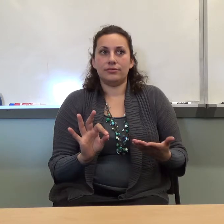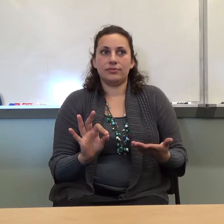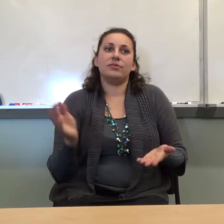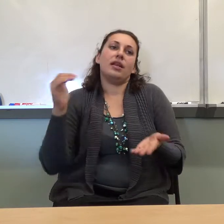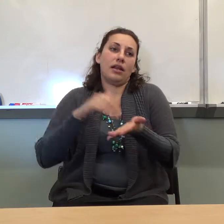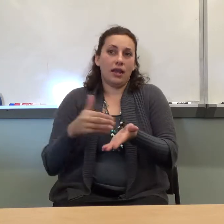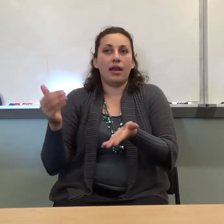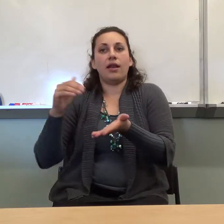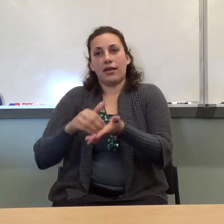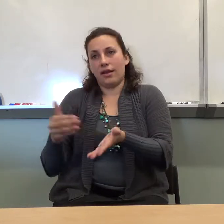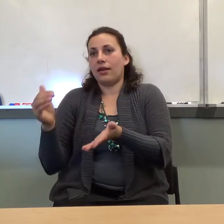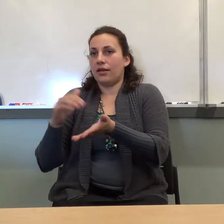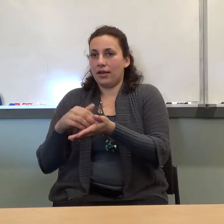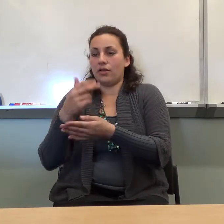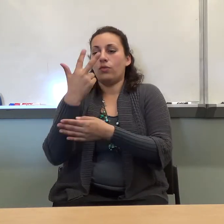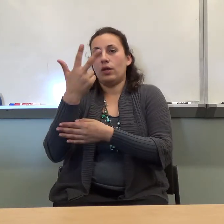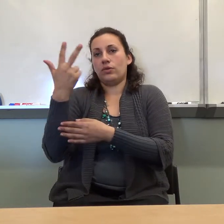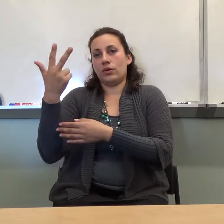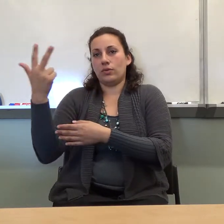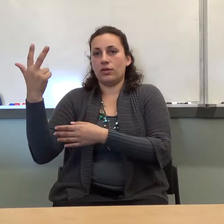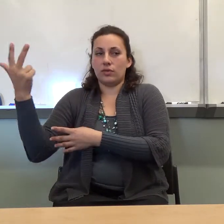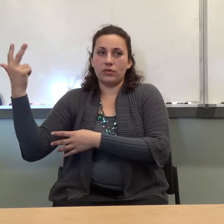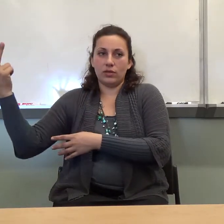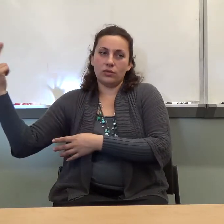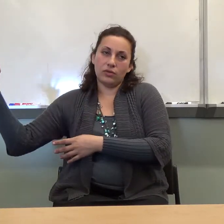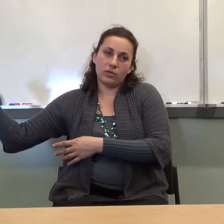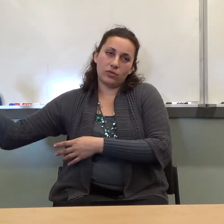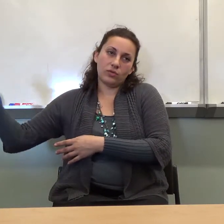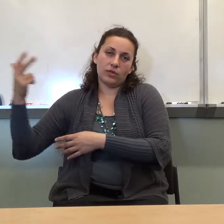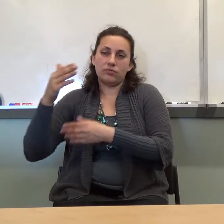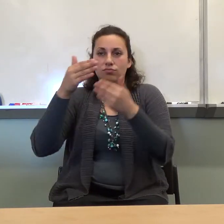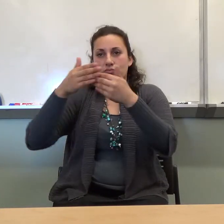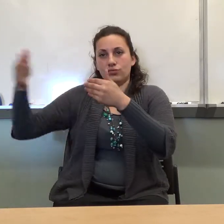starts right away, 3 into 10 again, and so forth.